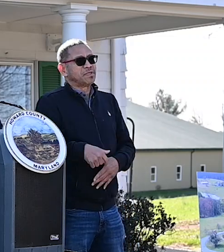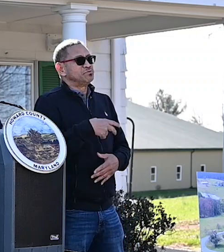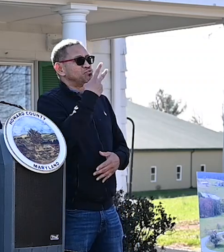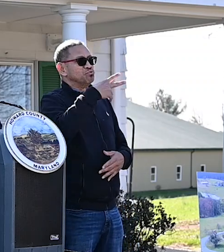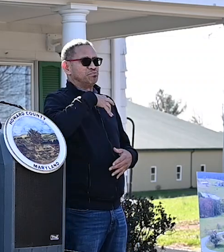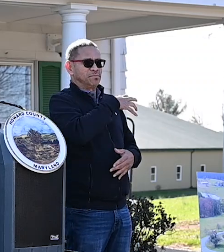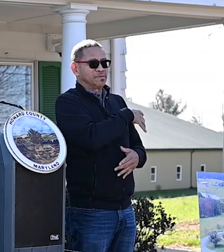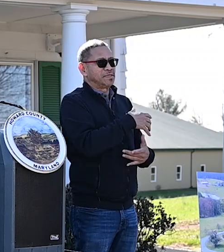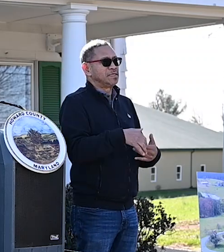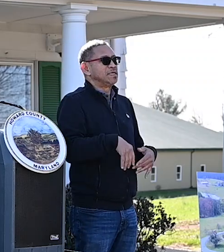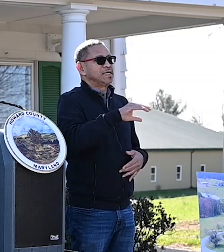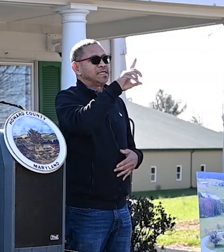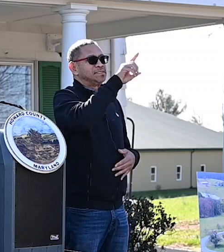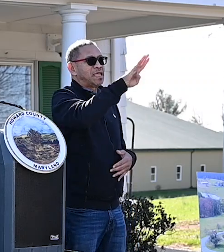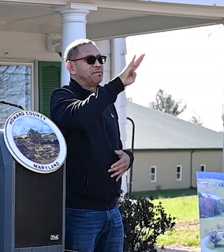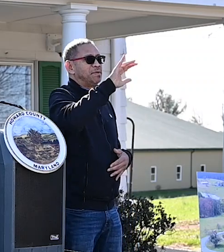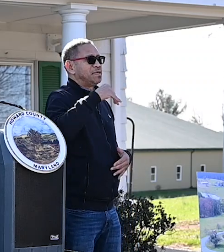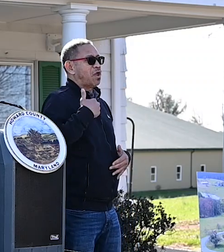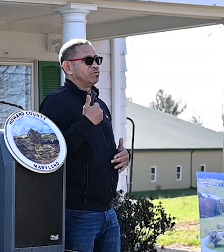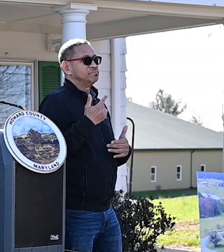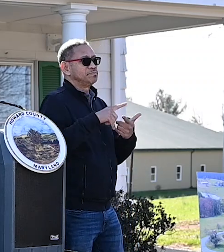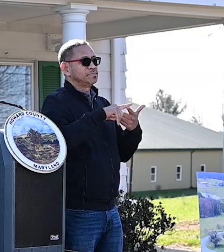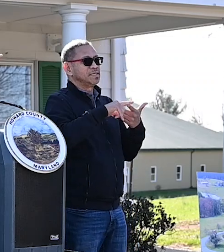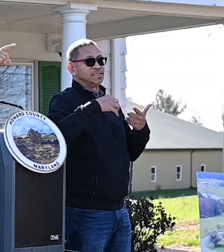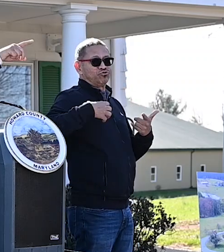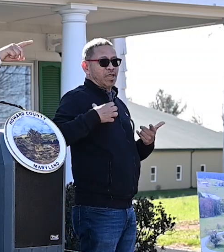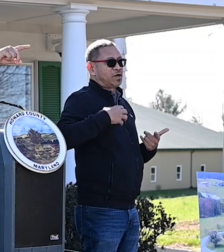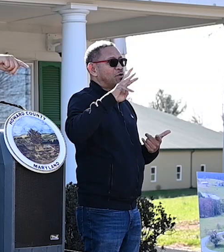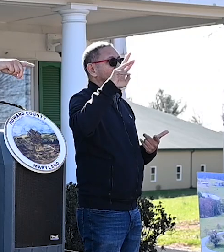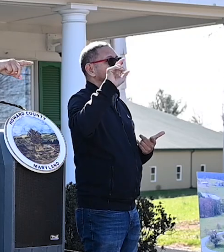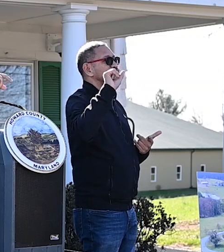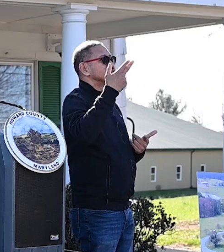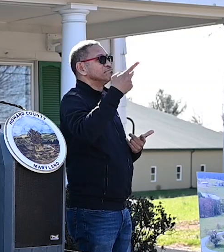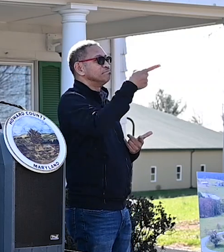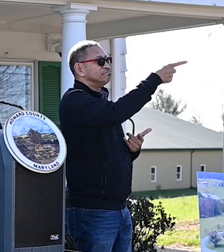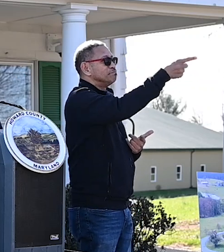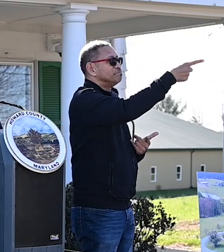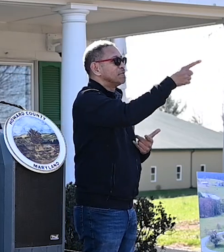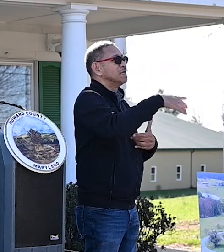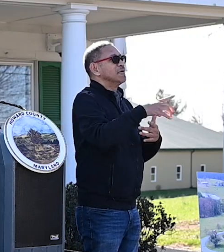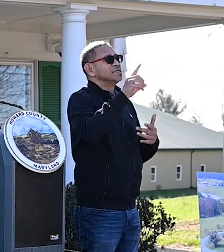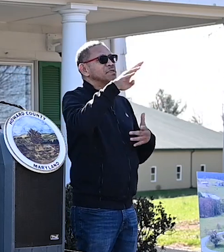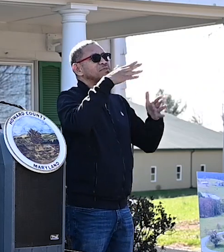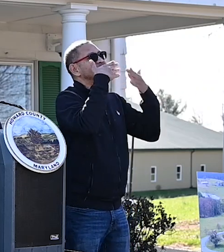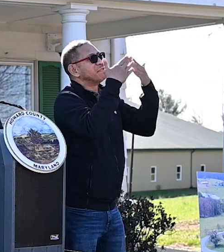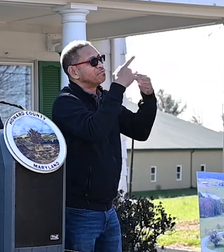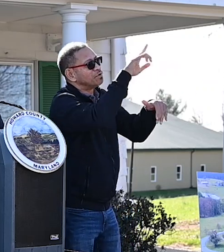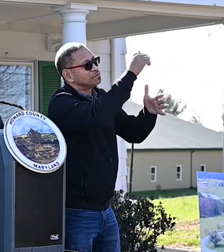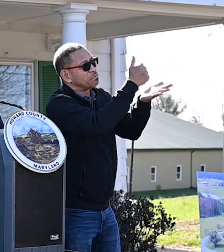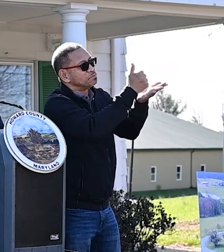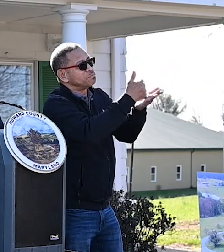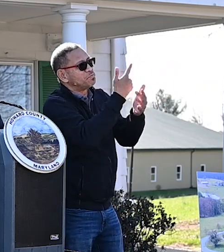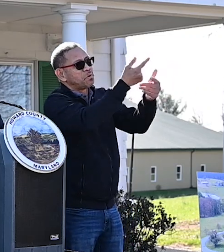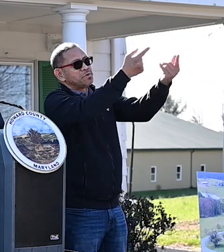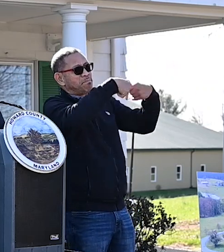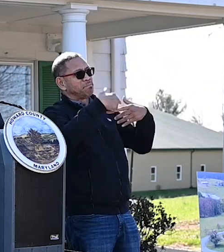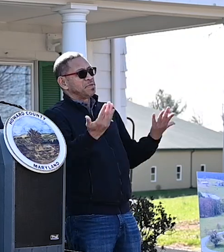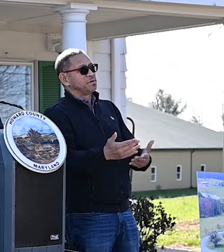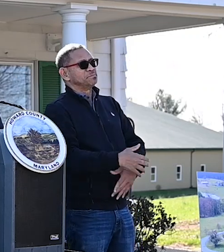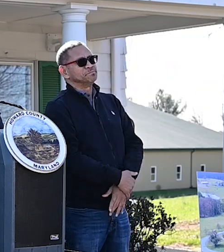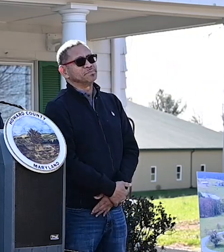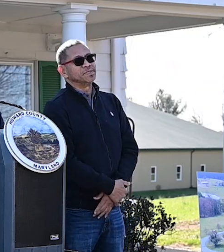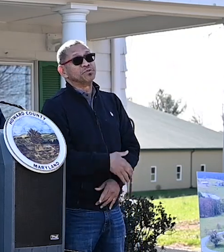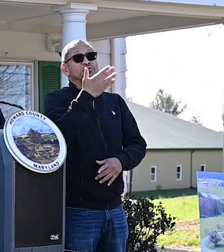here, Deb Young and Chair Walsh, back there. Deb Young here. Thank you guys for coming out